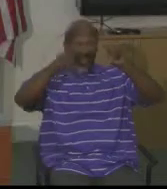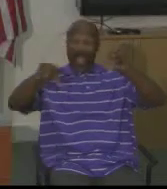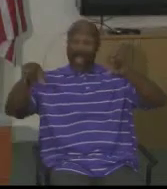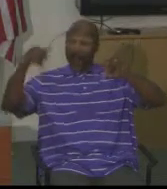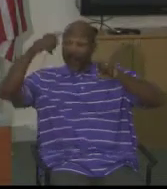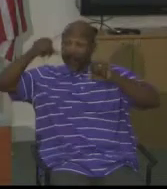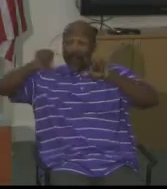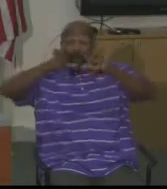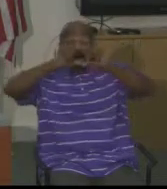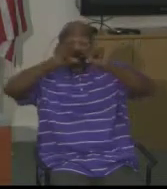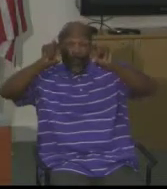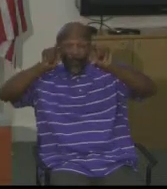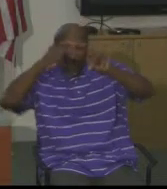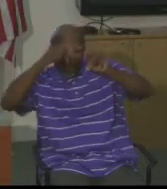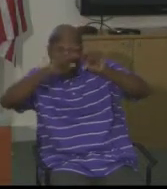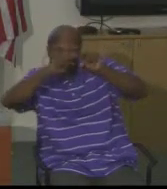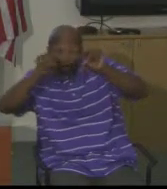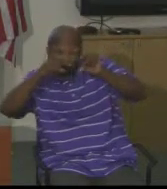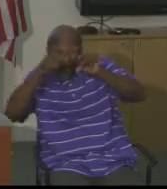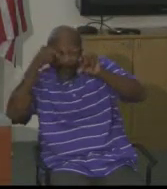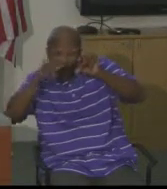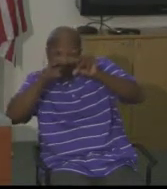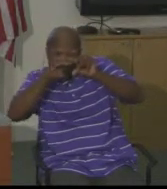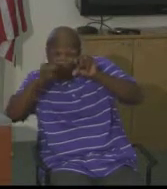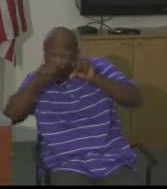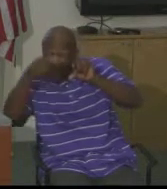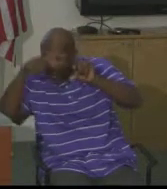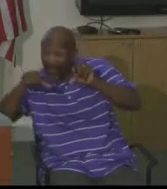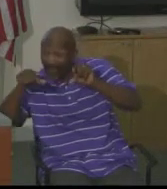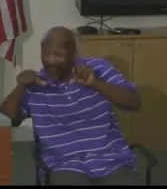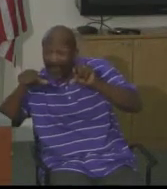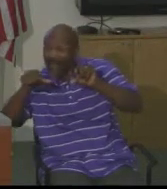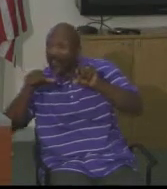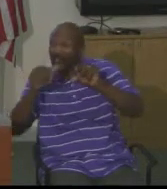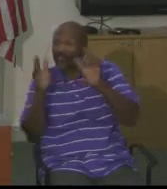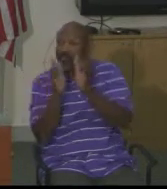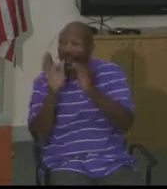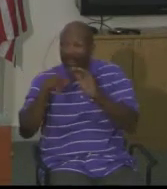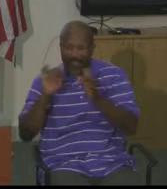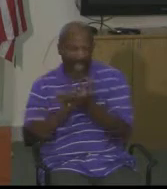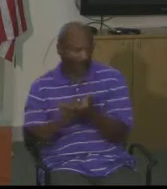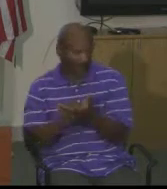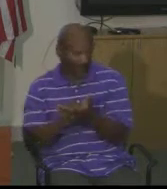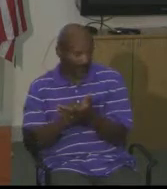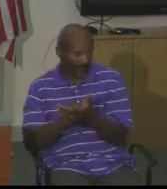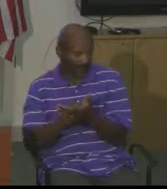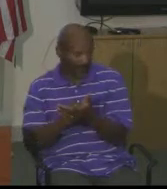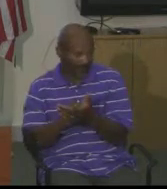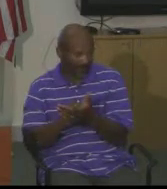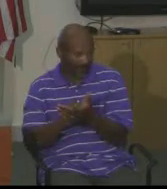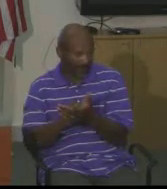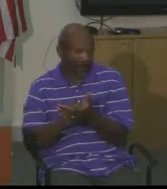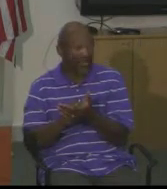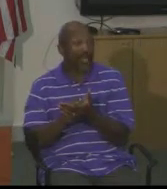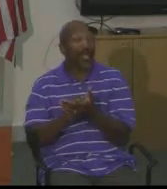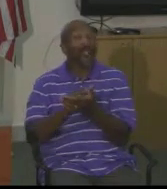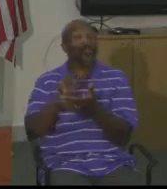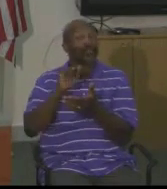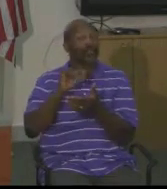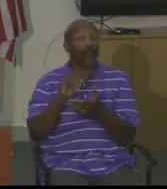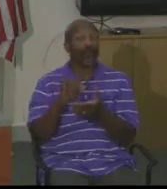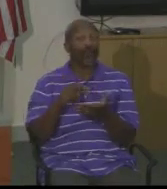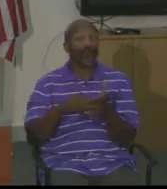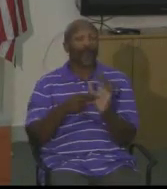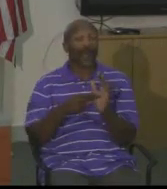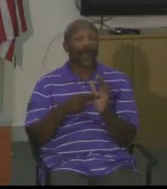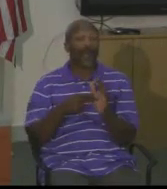square that's used as part of the ATX form factor. Therefore,